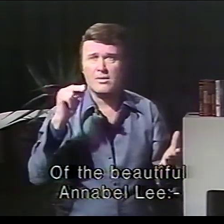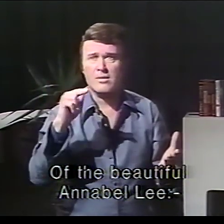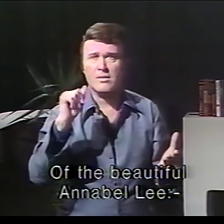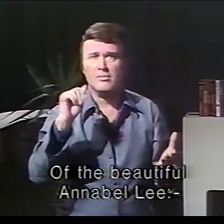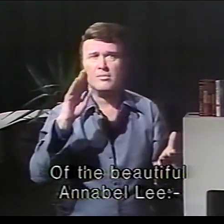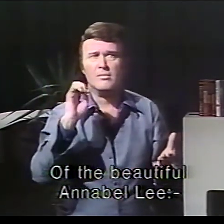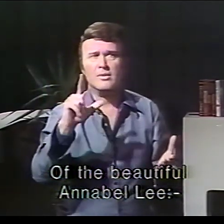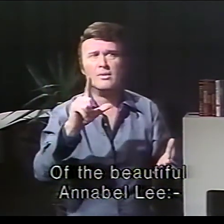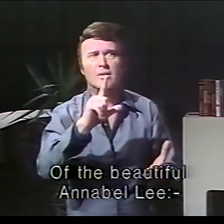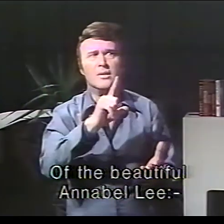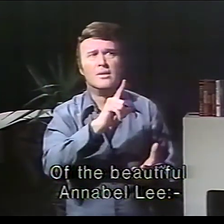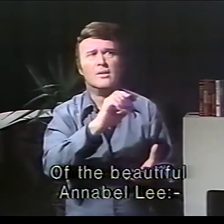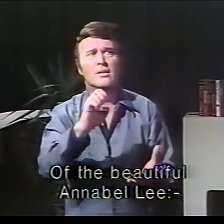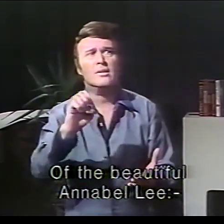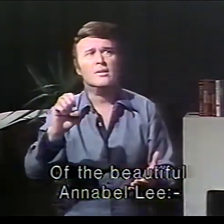beautiful Annabel Lee.